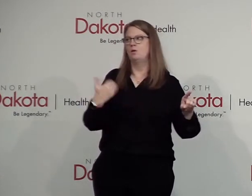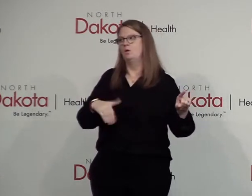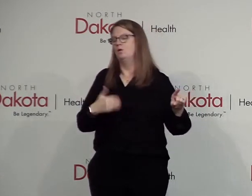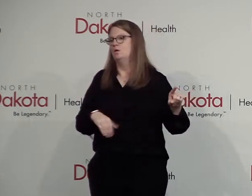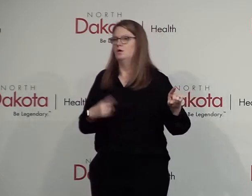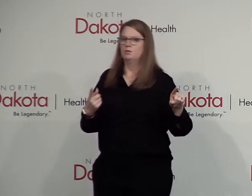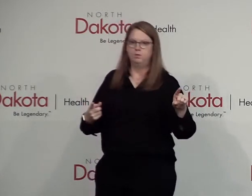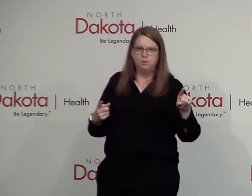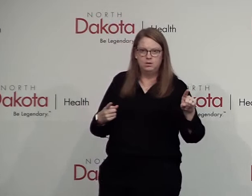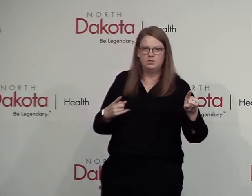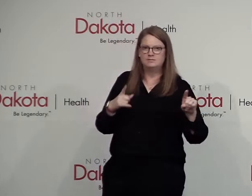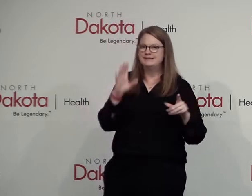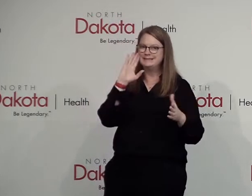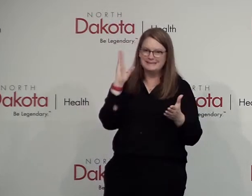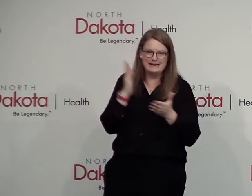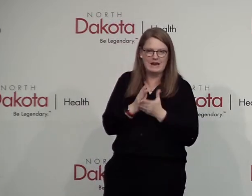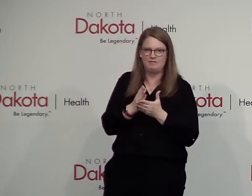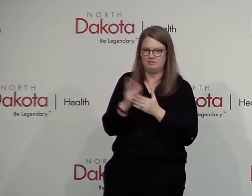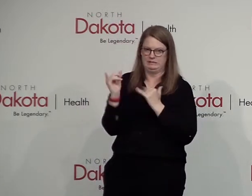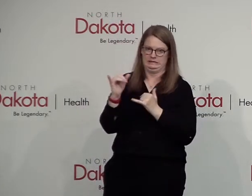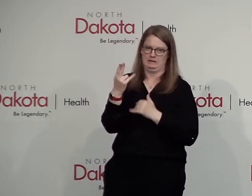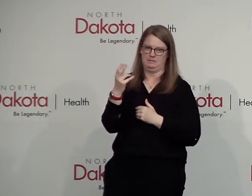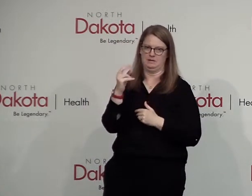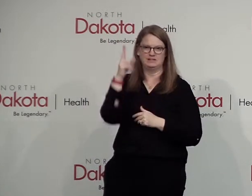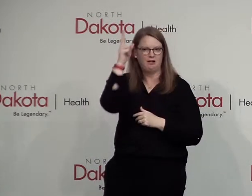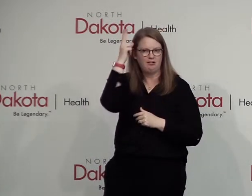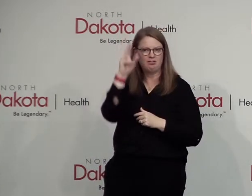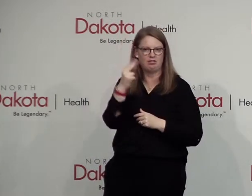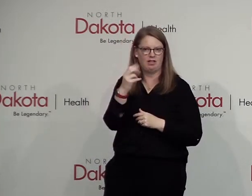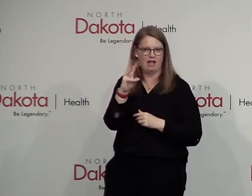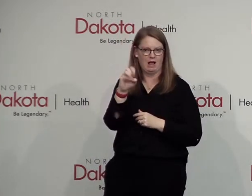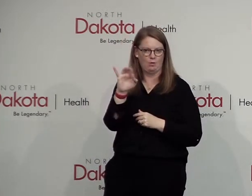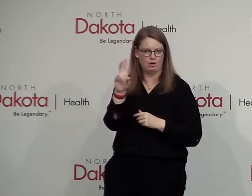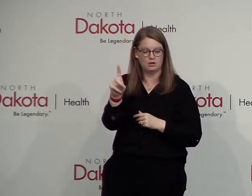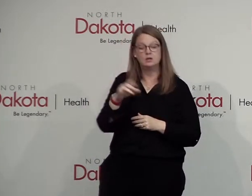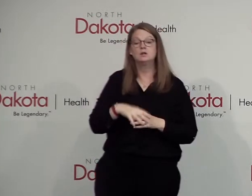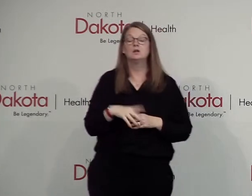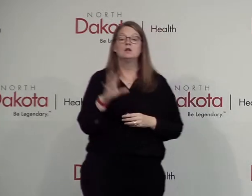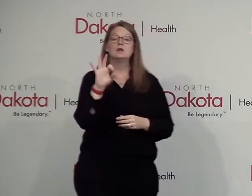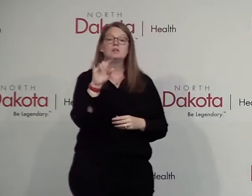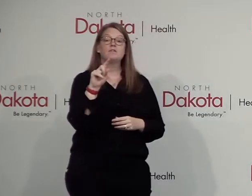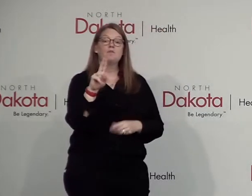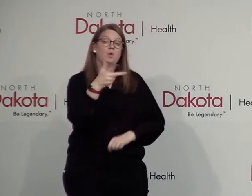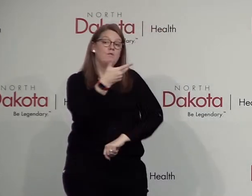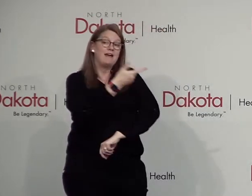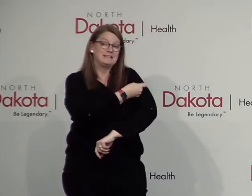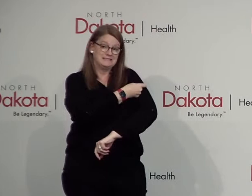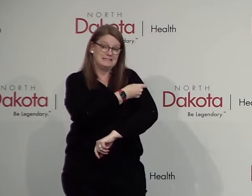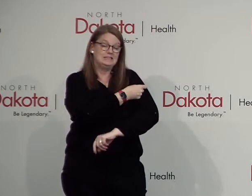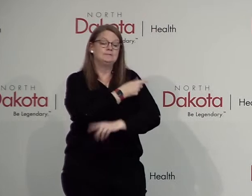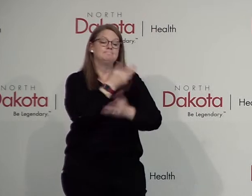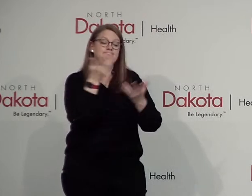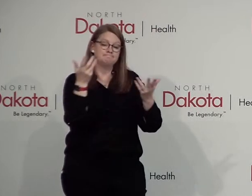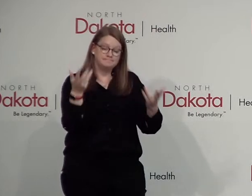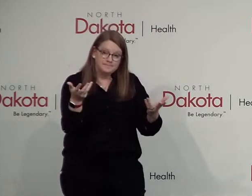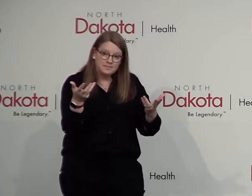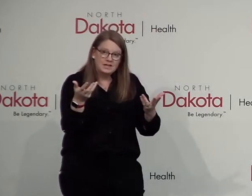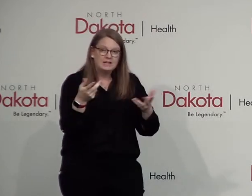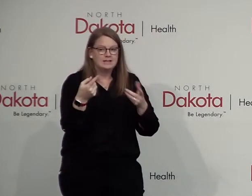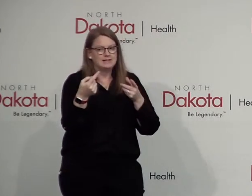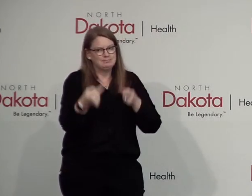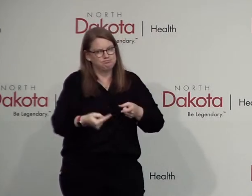Uncle Howard did. The flu vaccine, again, while challenging because of how the flu